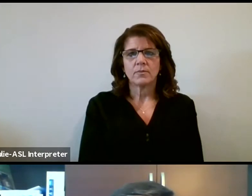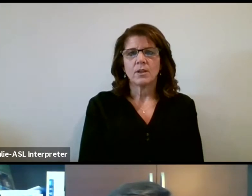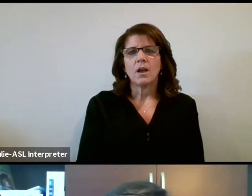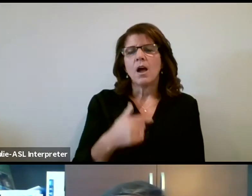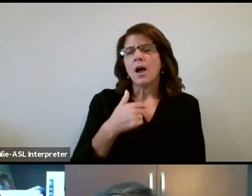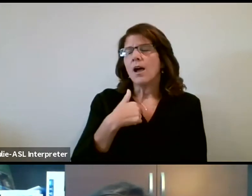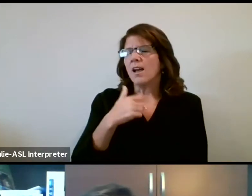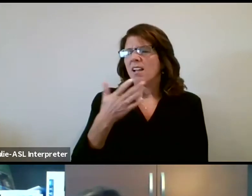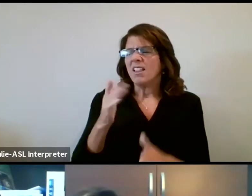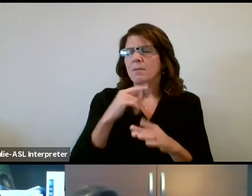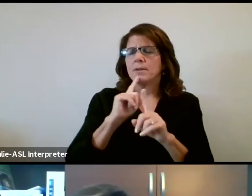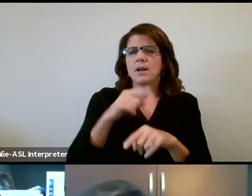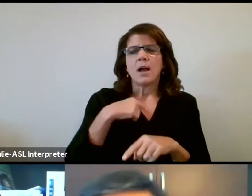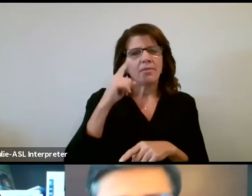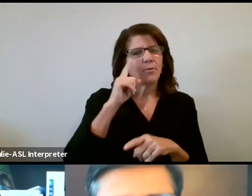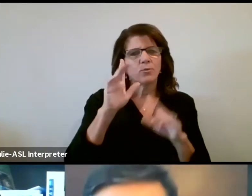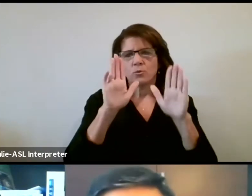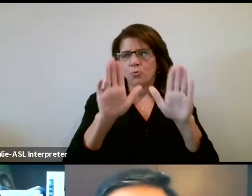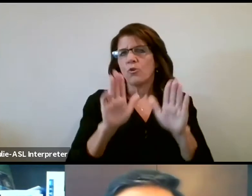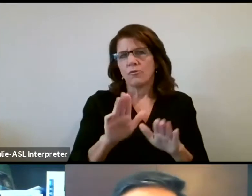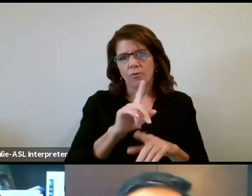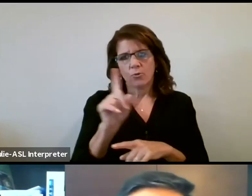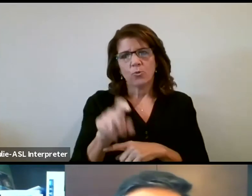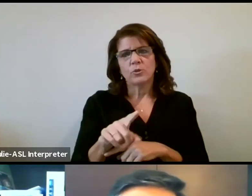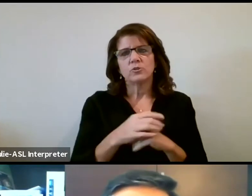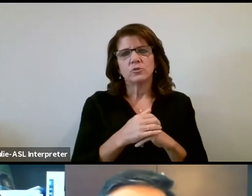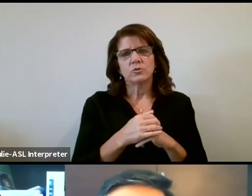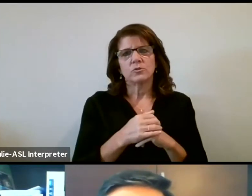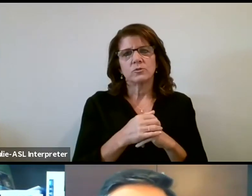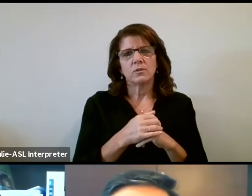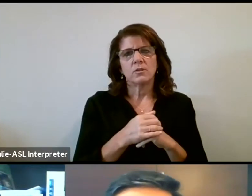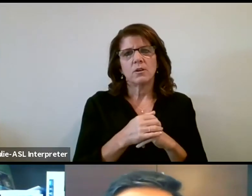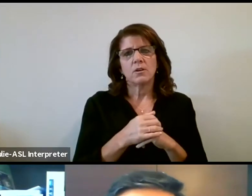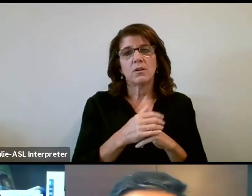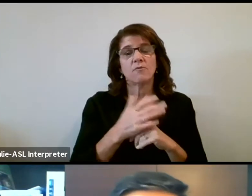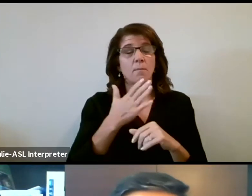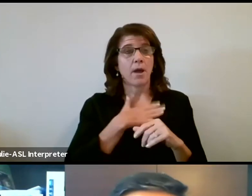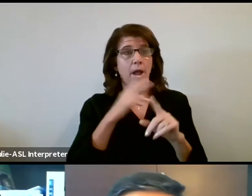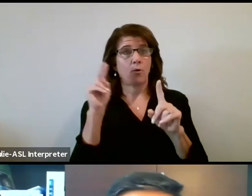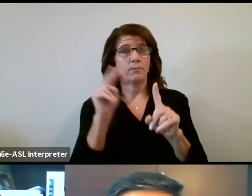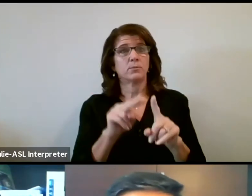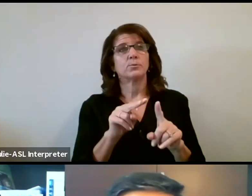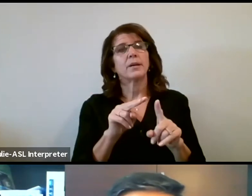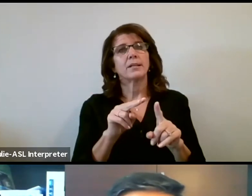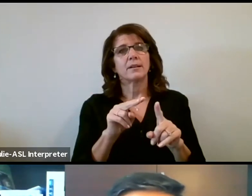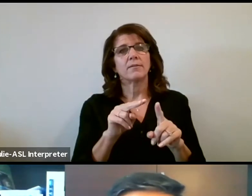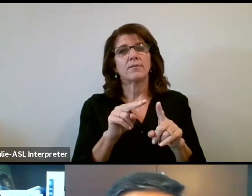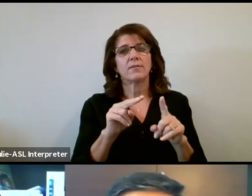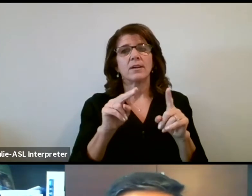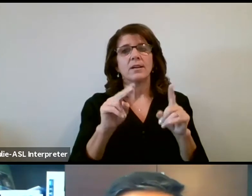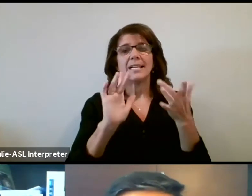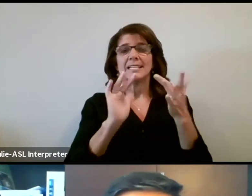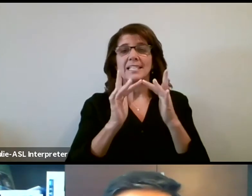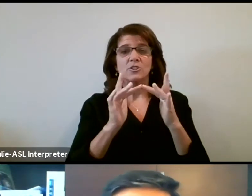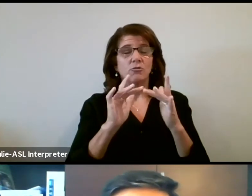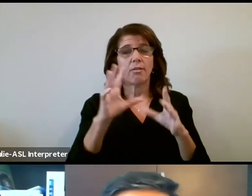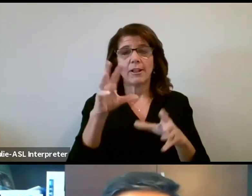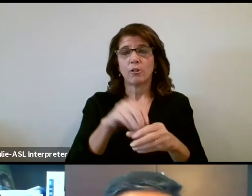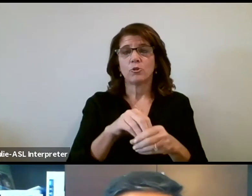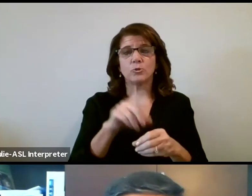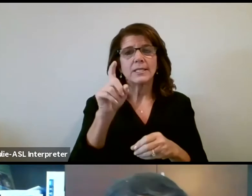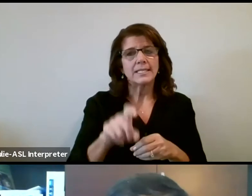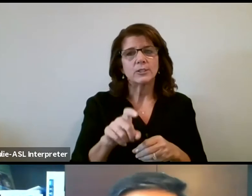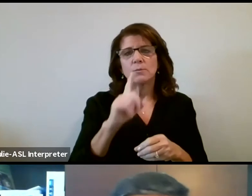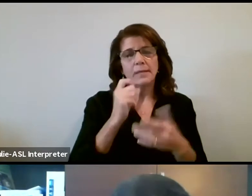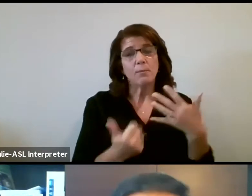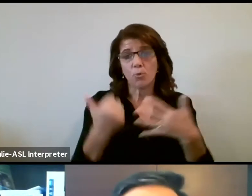because I think, first of all, those are fantastic questions. And from our perspective, digital inclusion, first of all, it needs to be